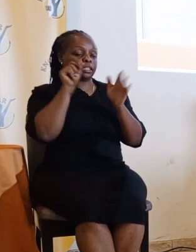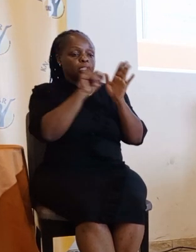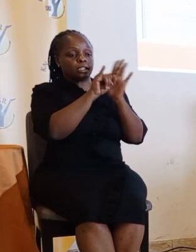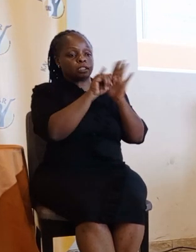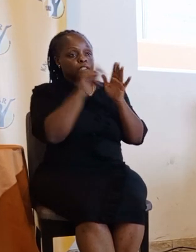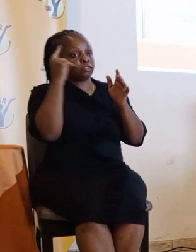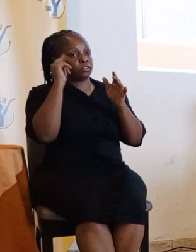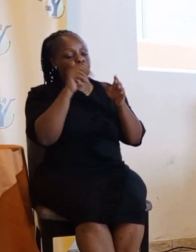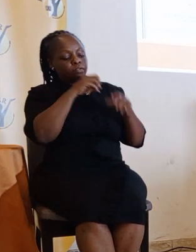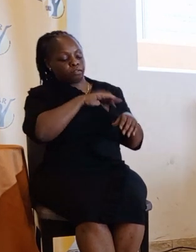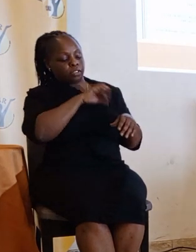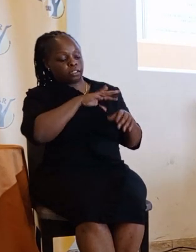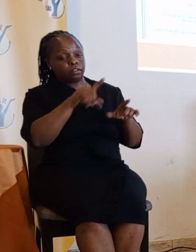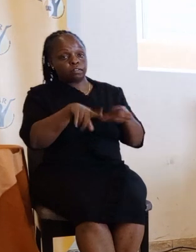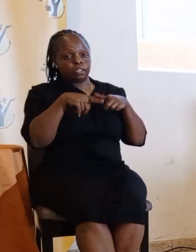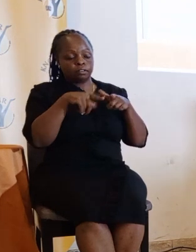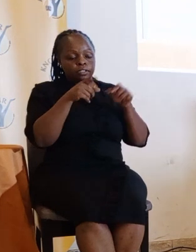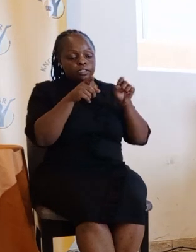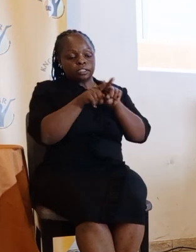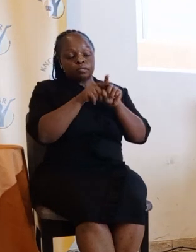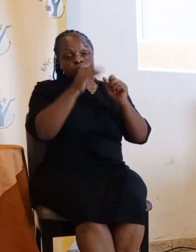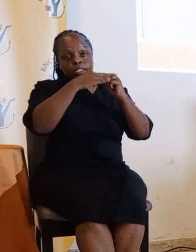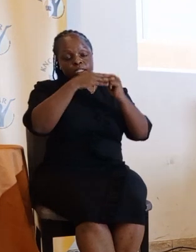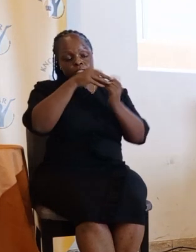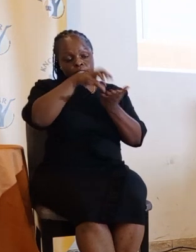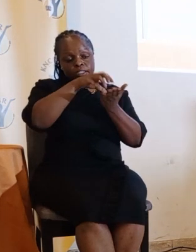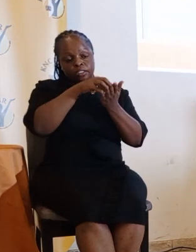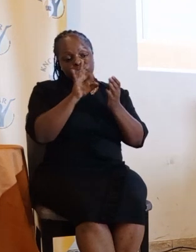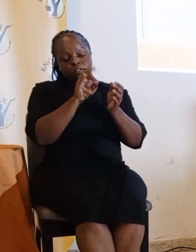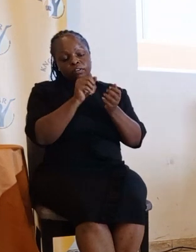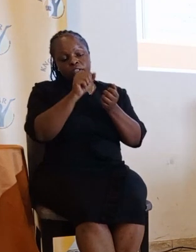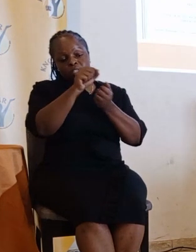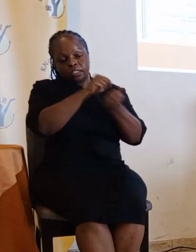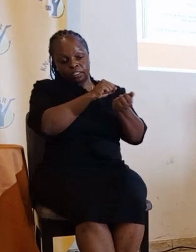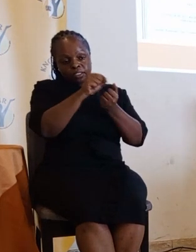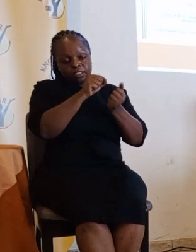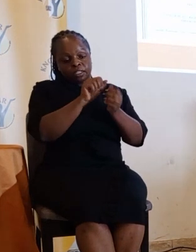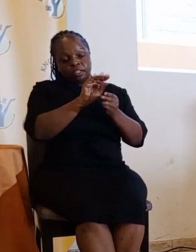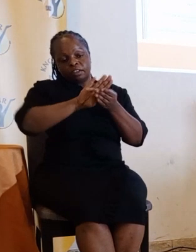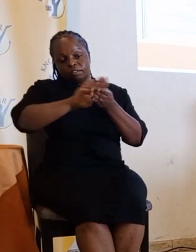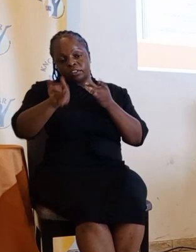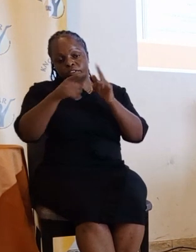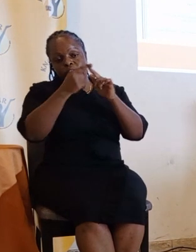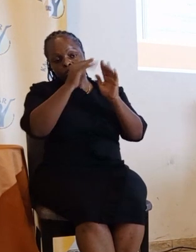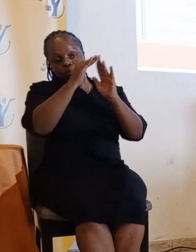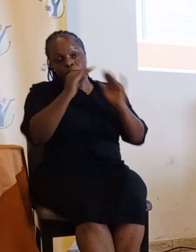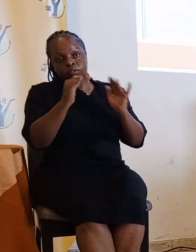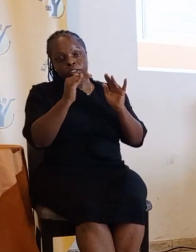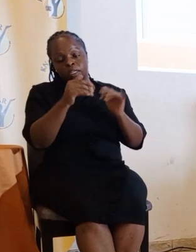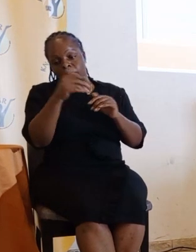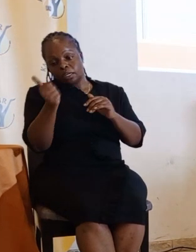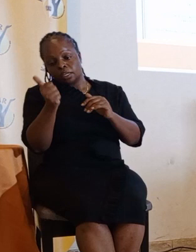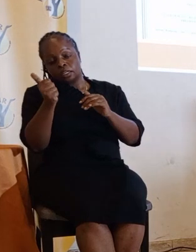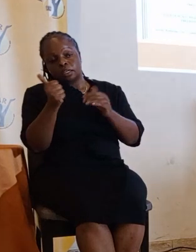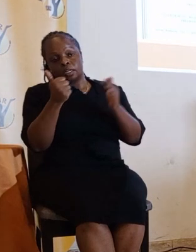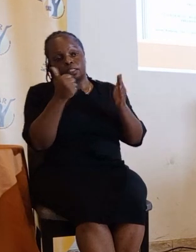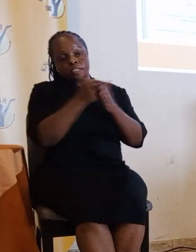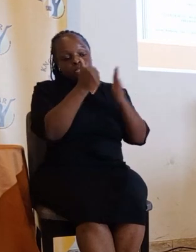of lives, and 8 cases of threatened evictions from houses. Other numerous attacks in the form